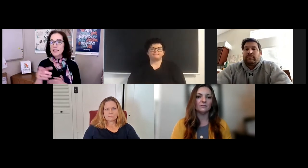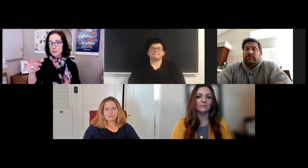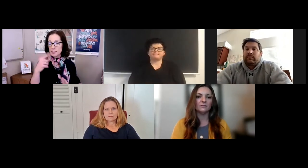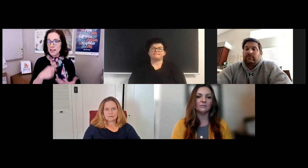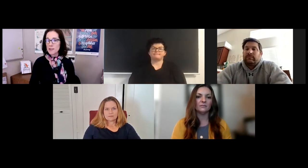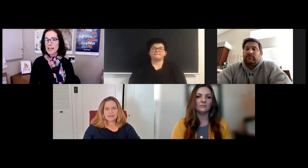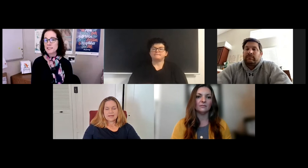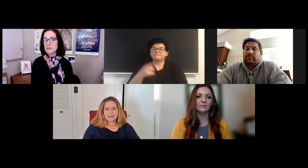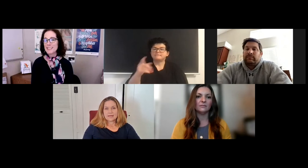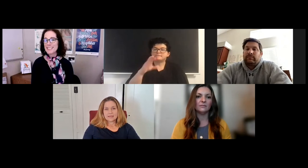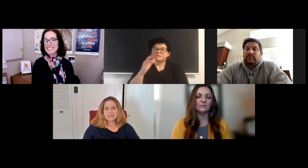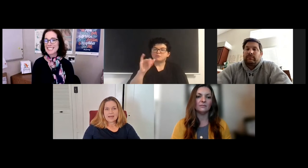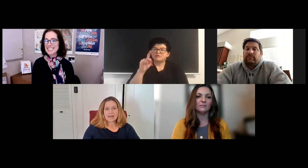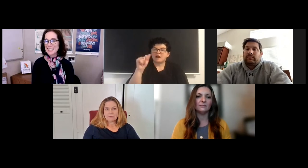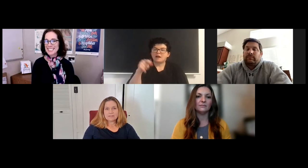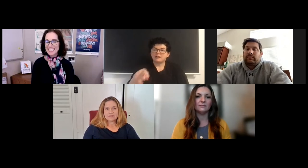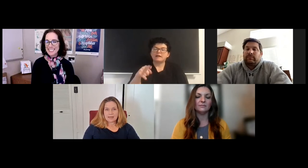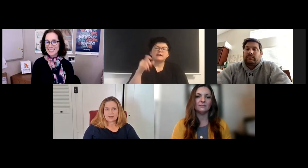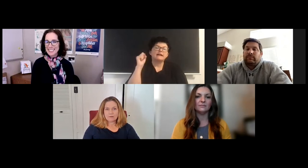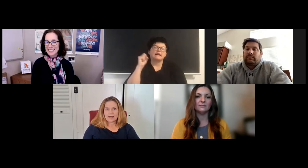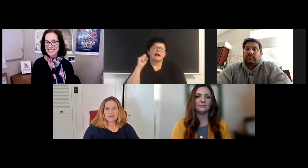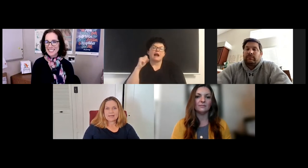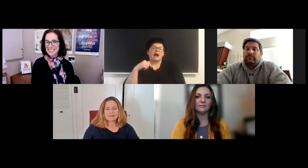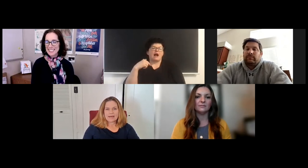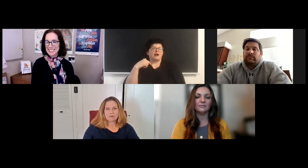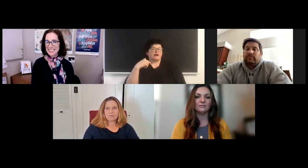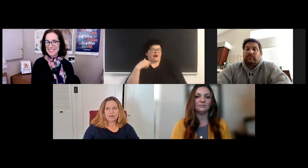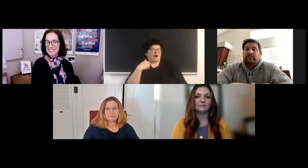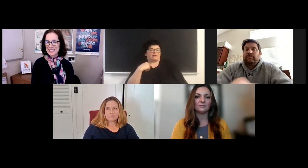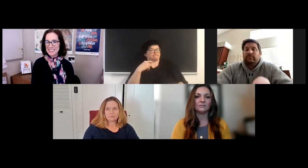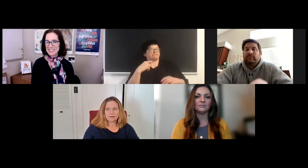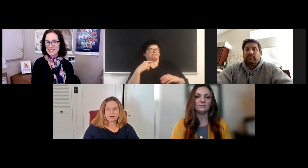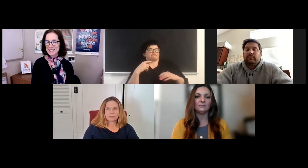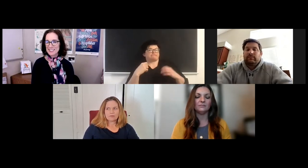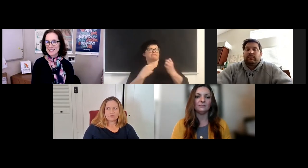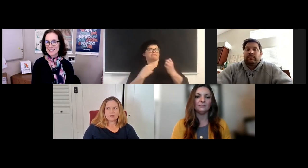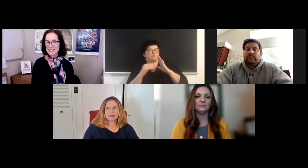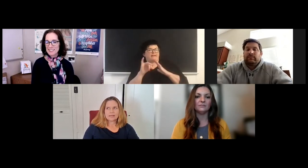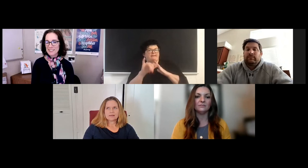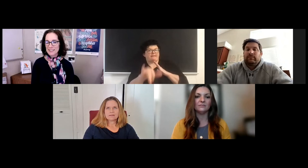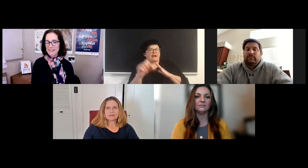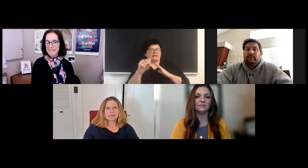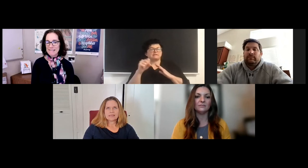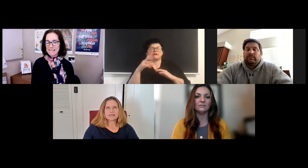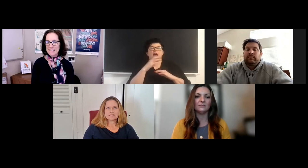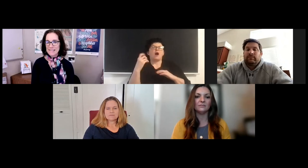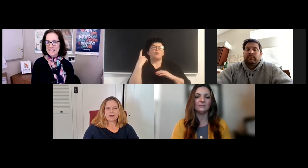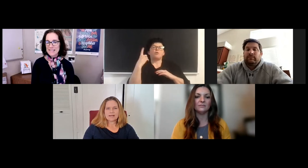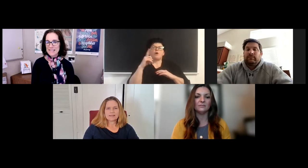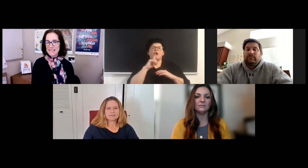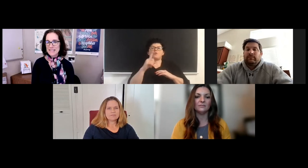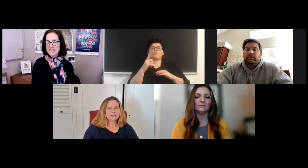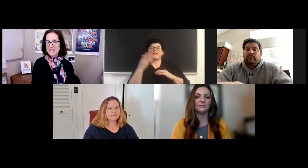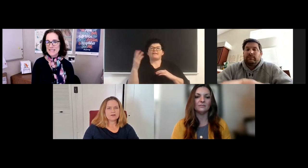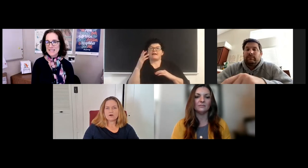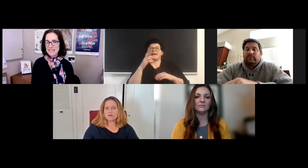Great. Christiana, you wanted to add something? Yeah, I would echo that, and that one of the real things that Devana